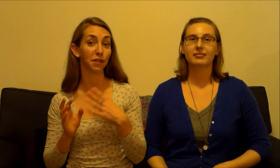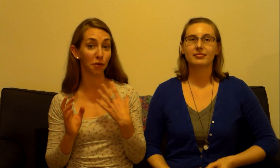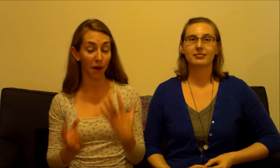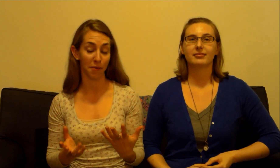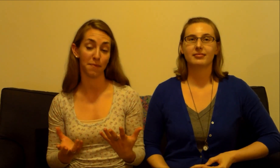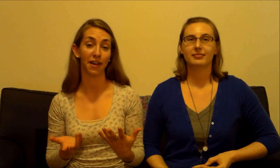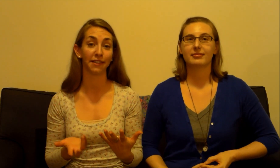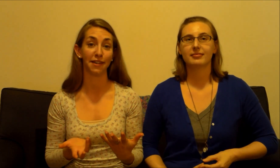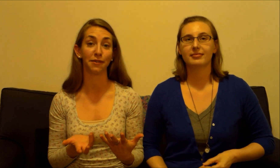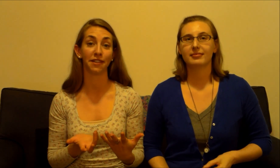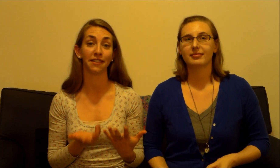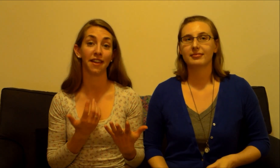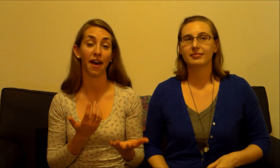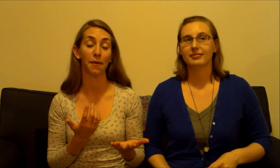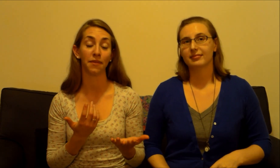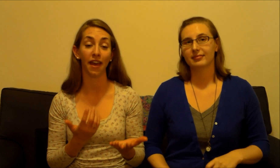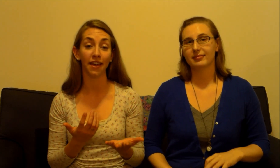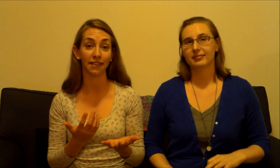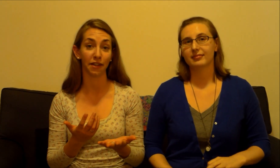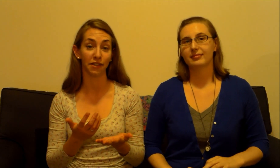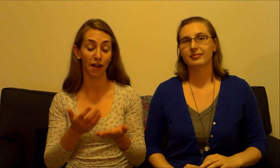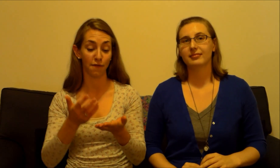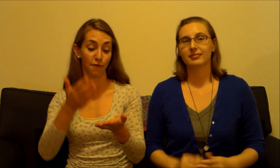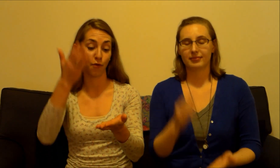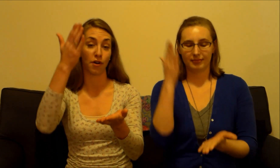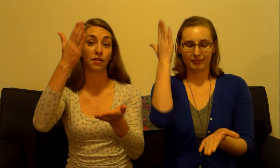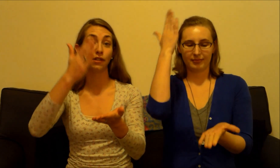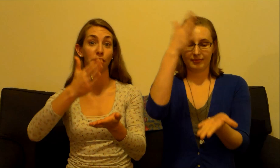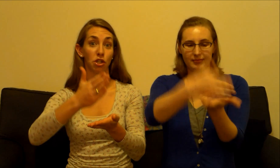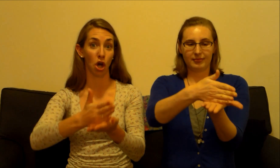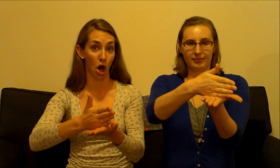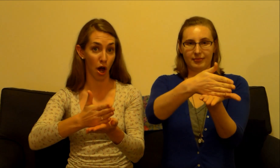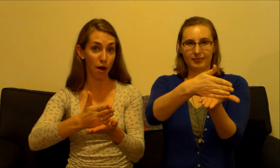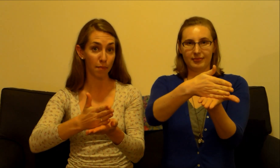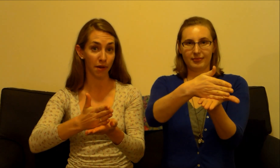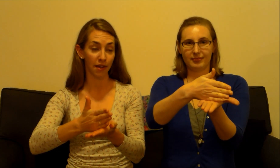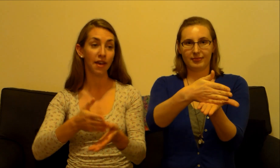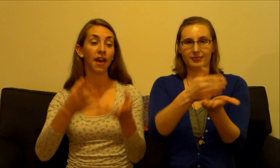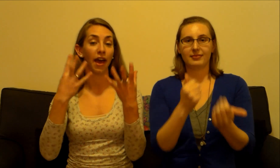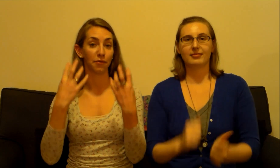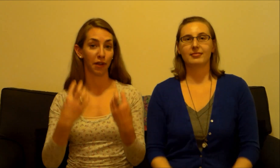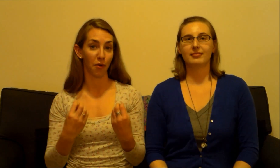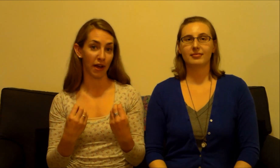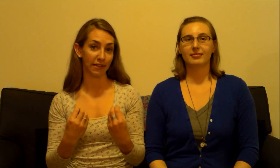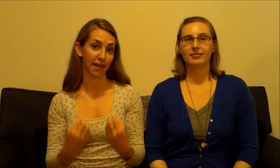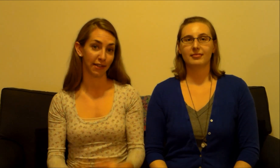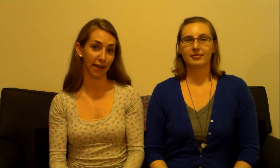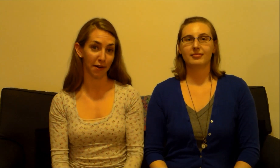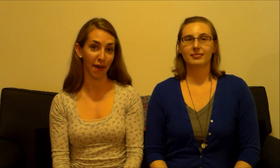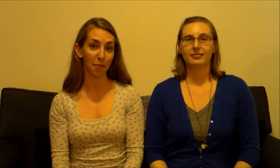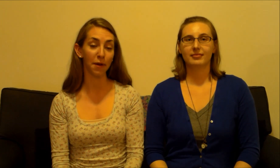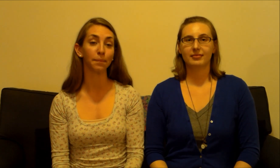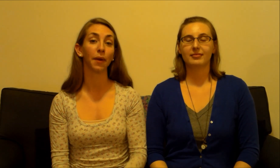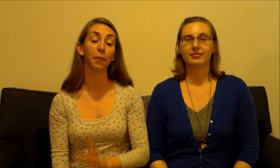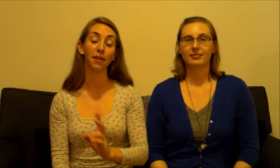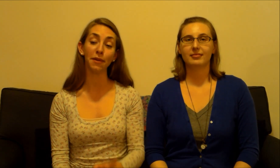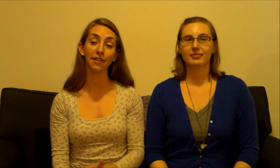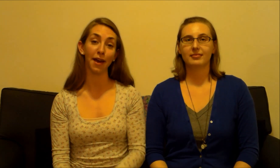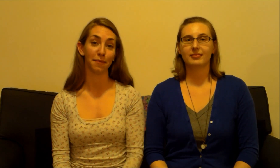a great one because it uses the ASL sign for stop and really quiets kids down at that point. But in the meantime,